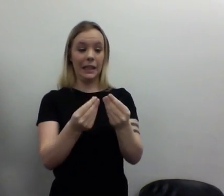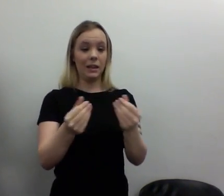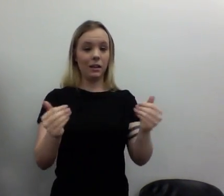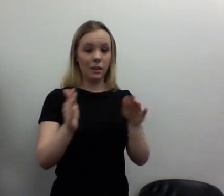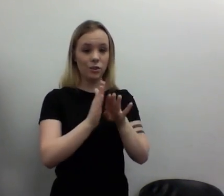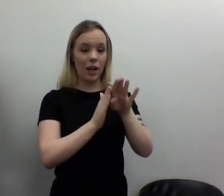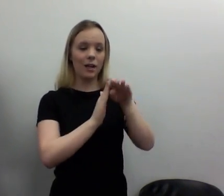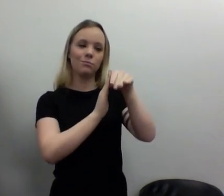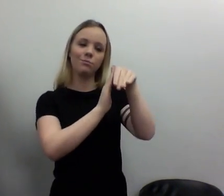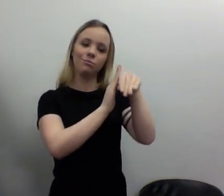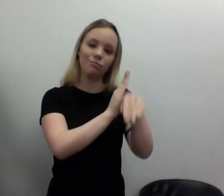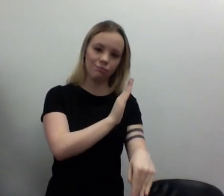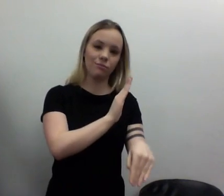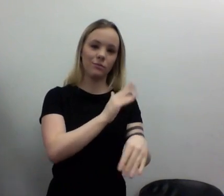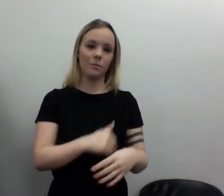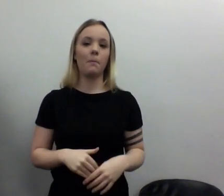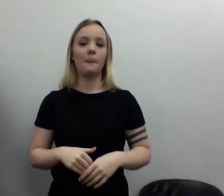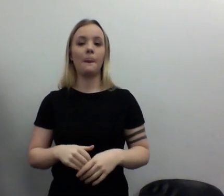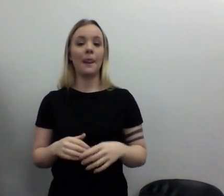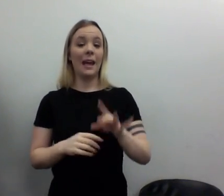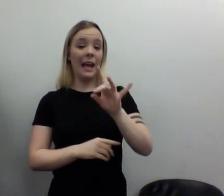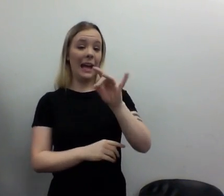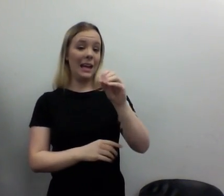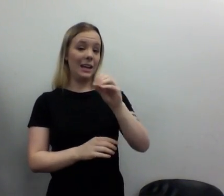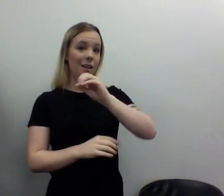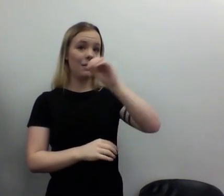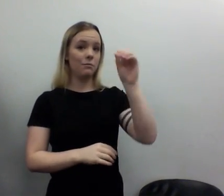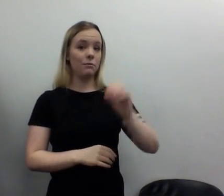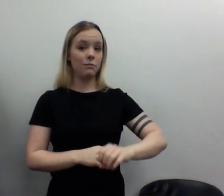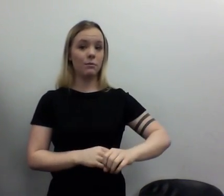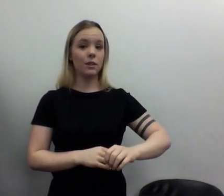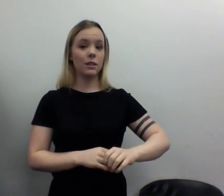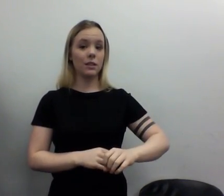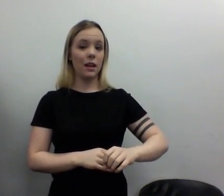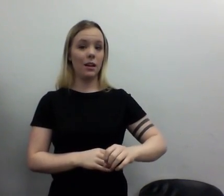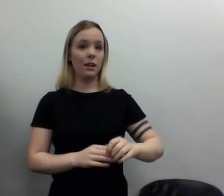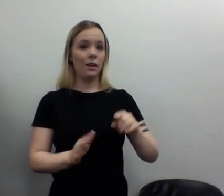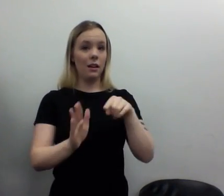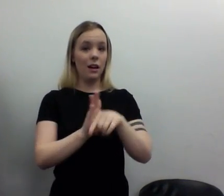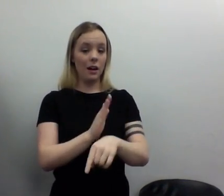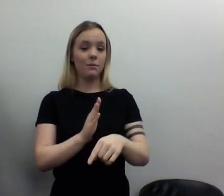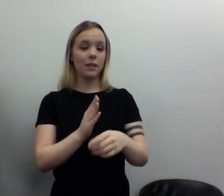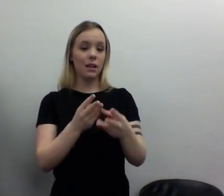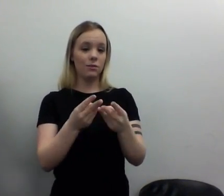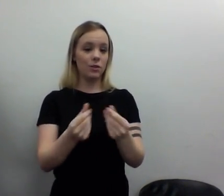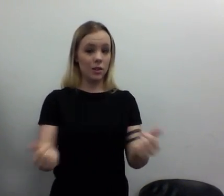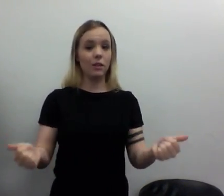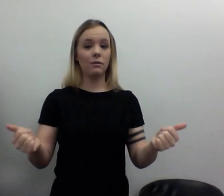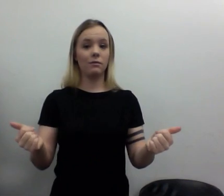80% of all homicides were cleared. Currently, anything from 40 to 60% of all homicides ever get